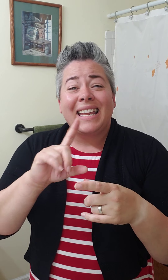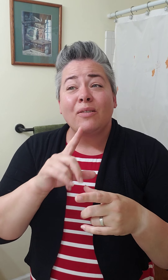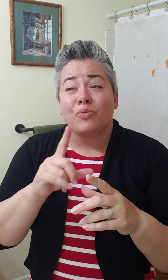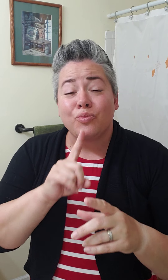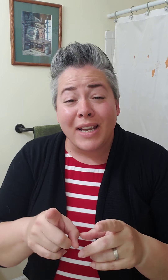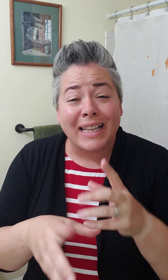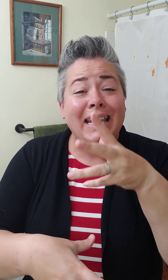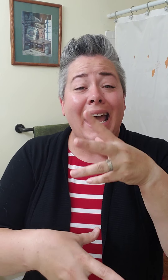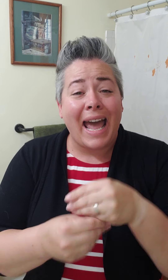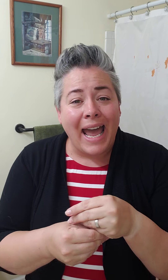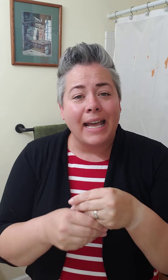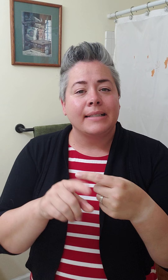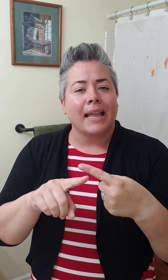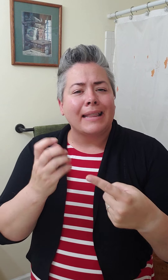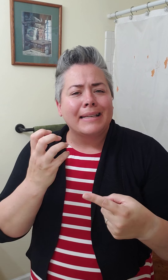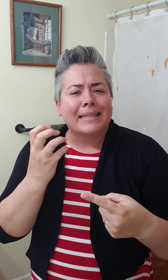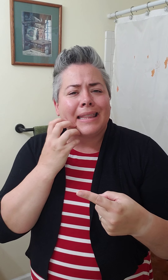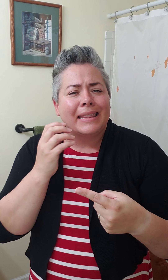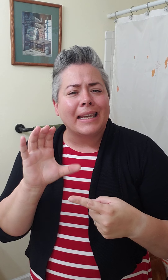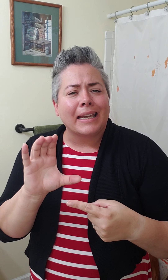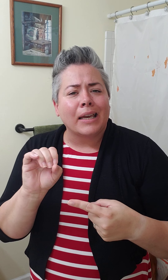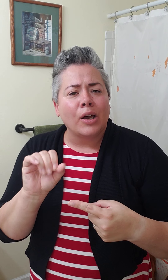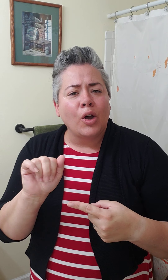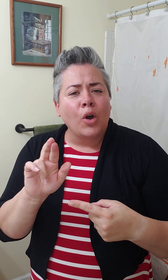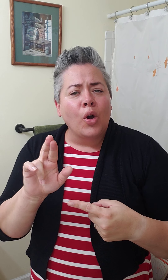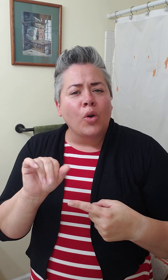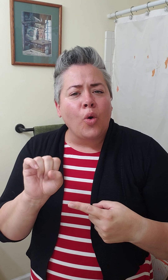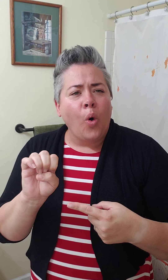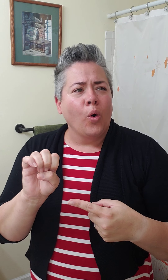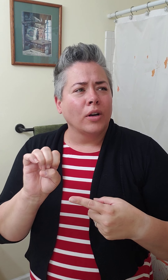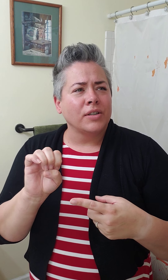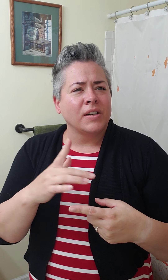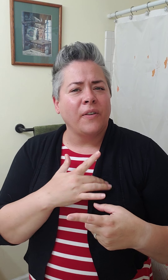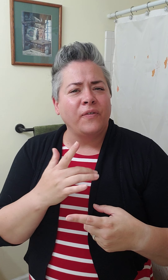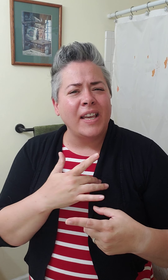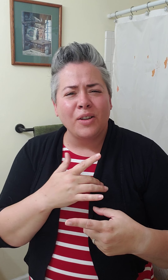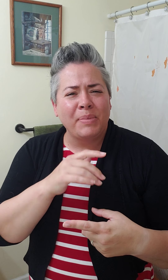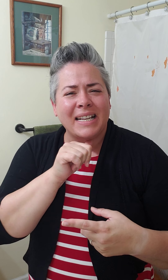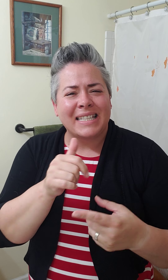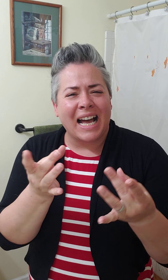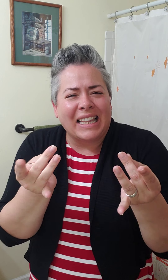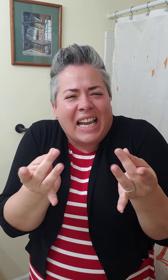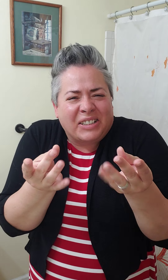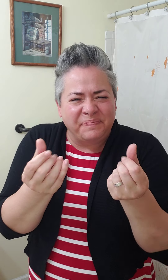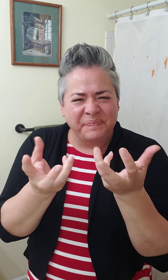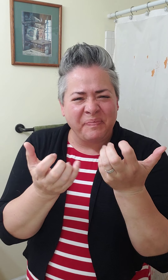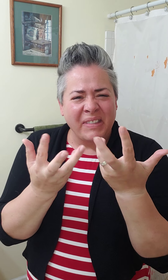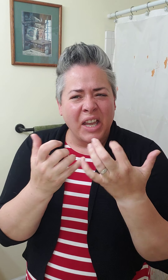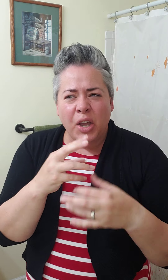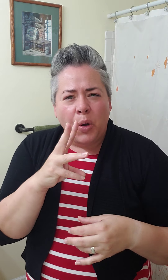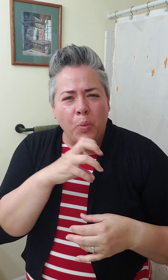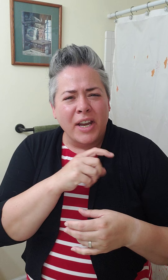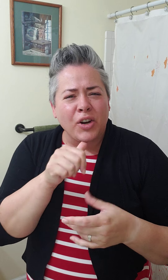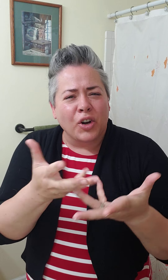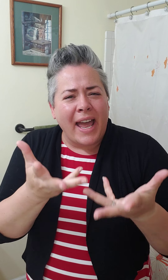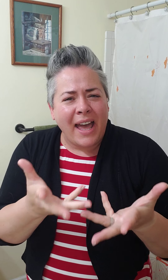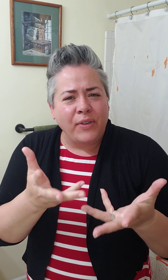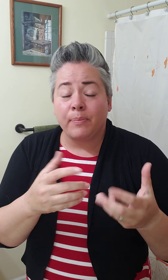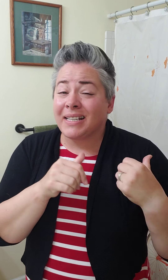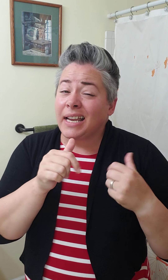It really adds like this thick, coarse feel, but it's not like weird or heavy, because I